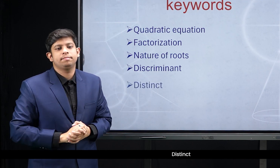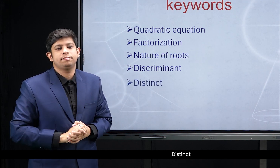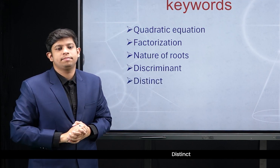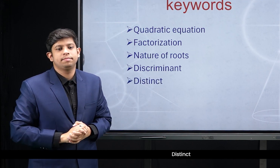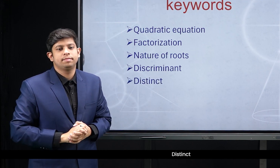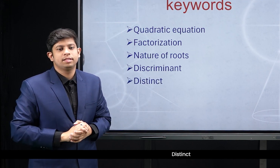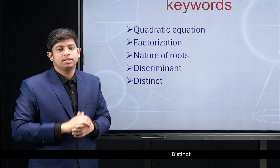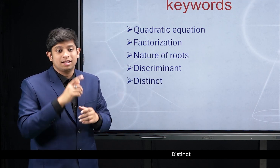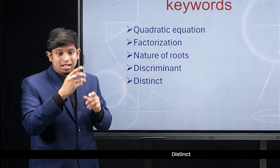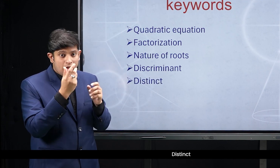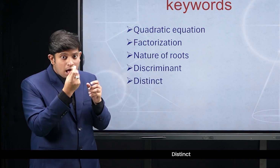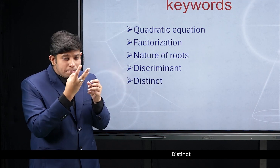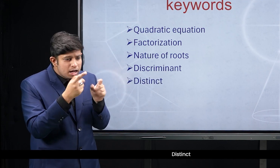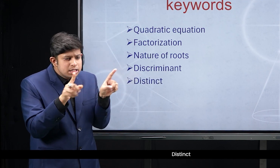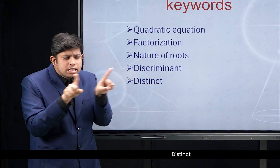and distinct.